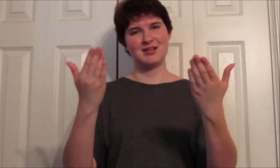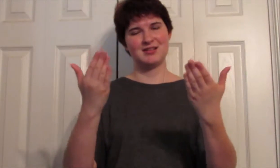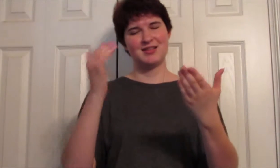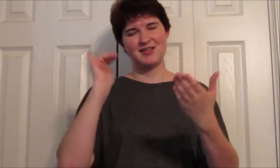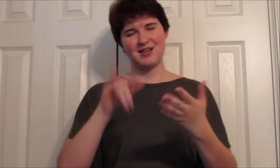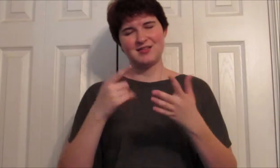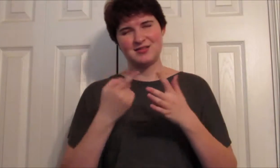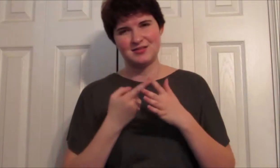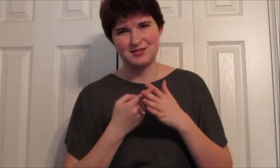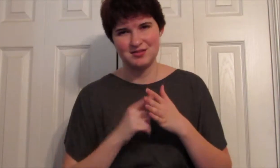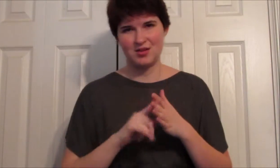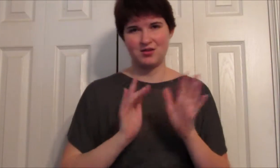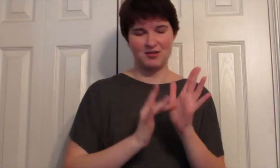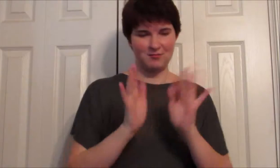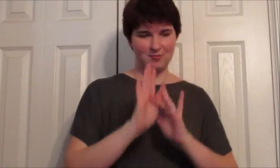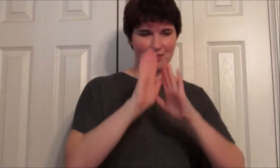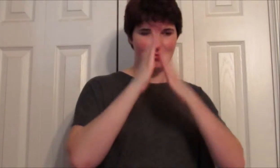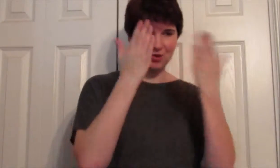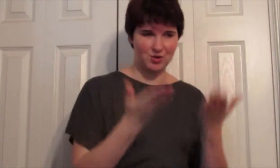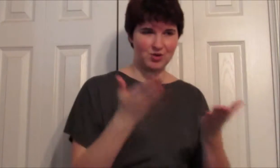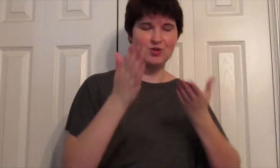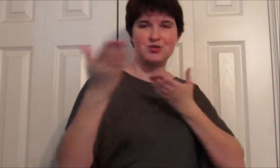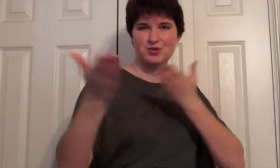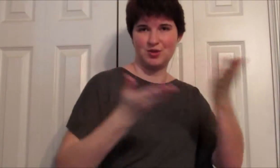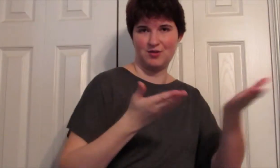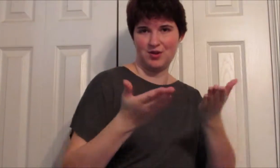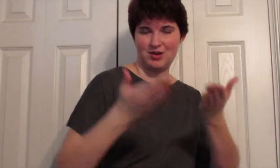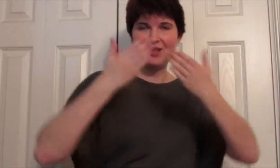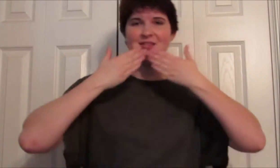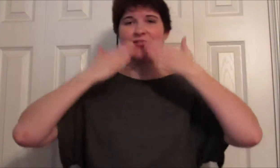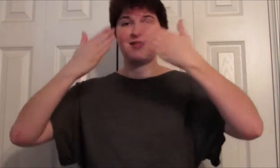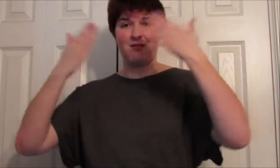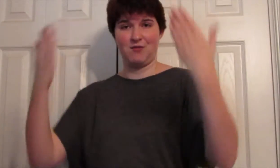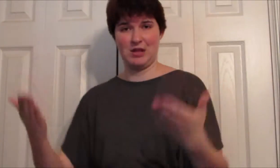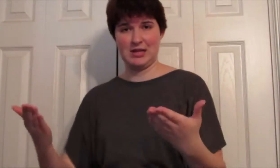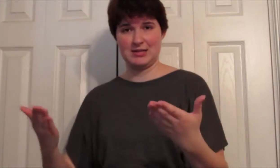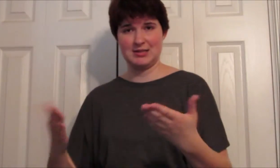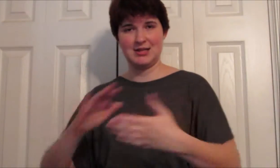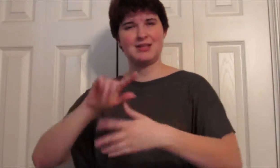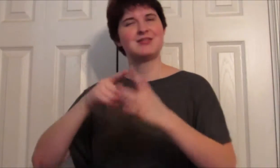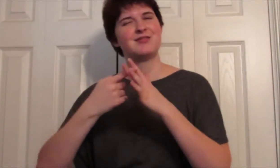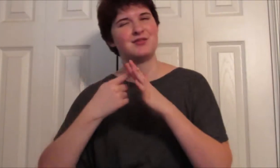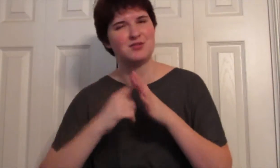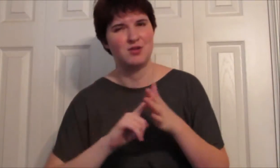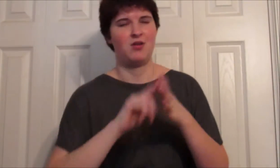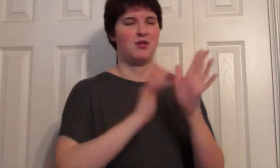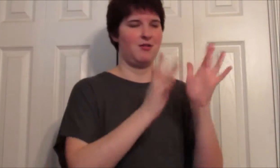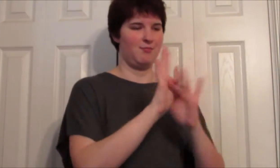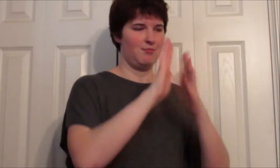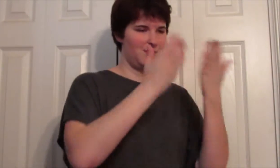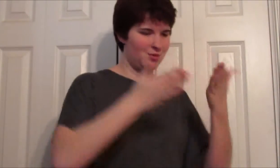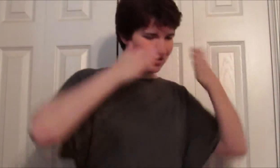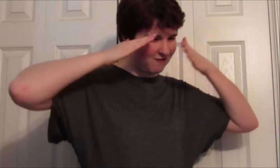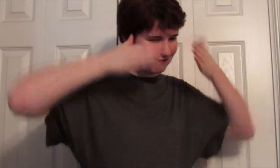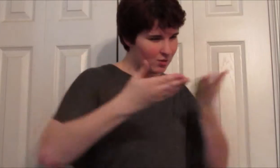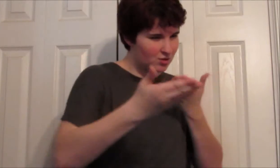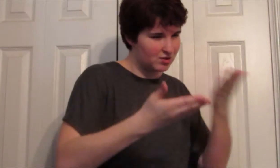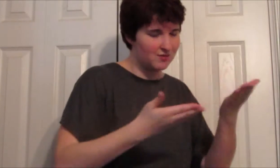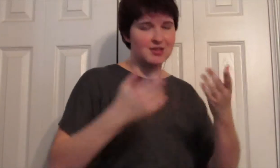the foundation of biblical servanthood. Thankfulness is the foundation of biblical servanthood. Here's why. without